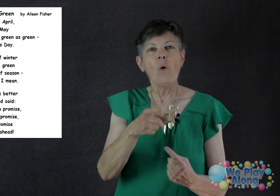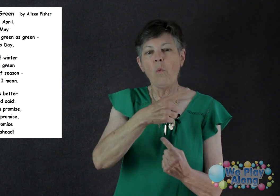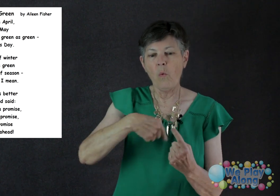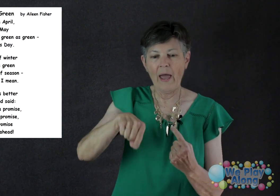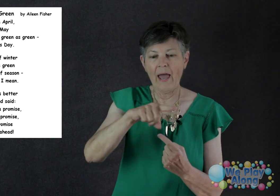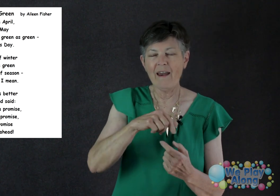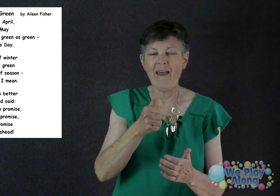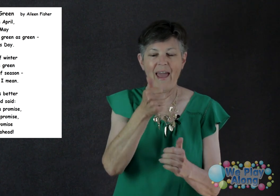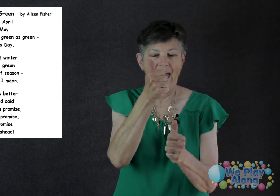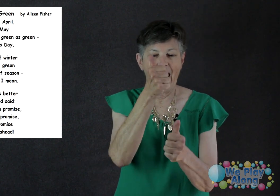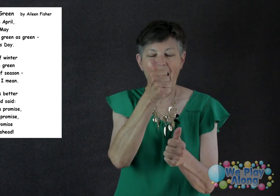when